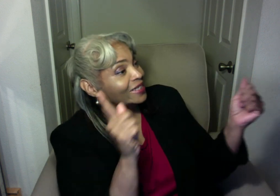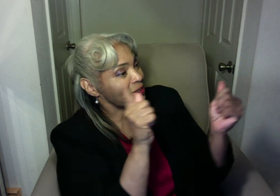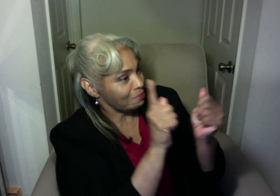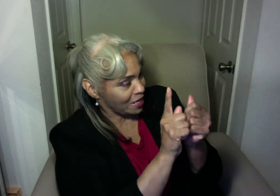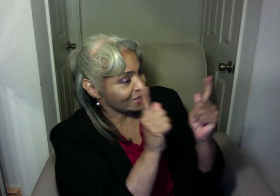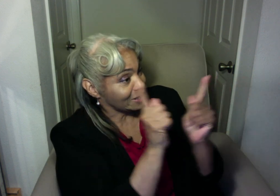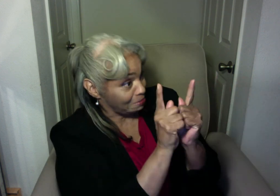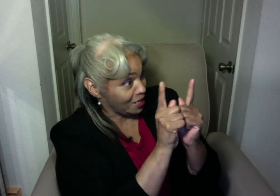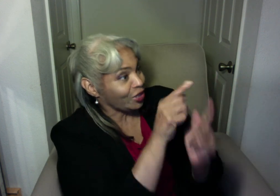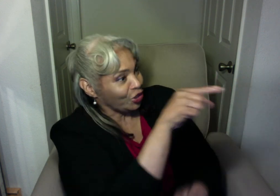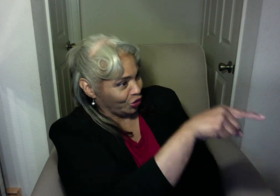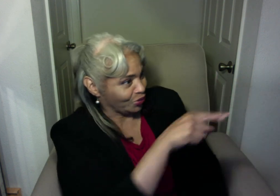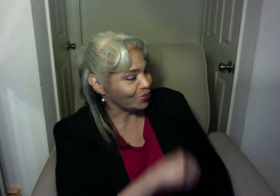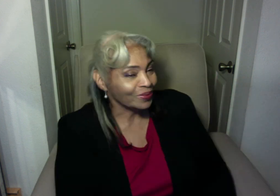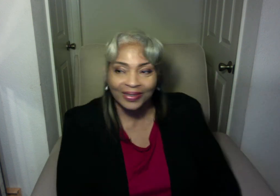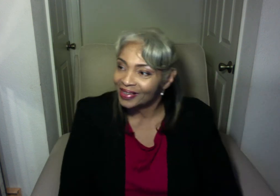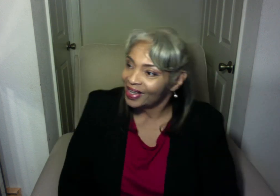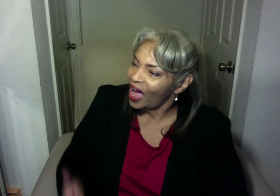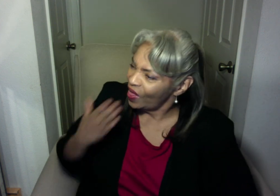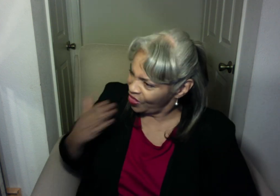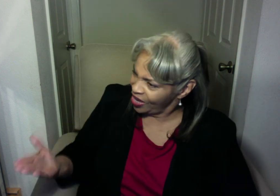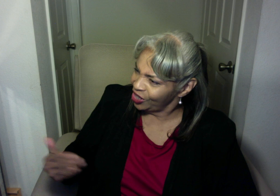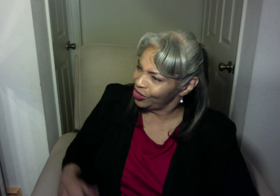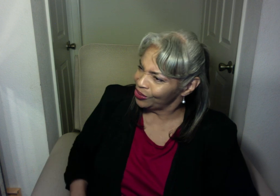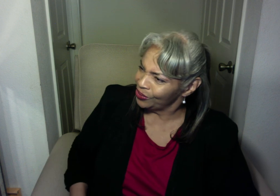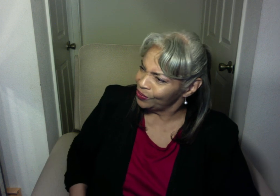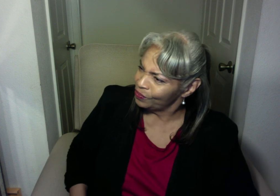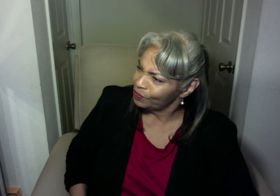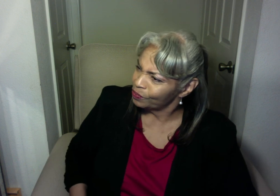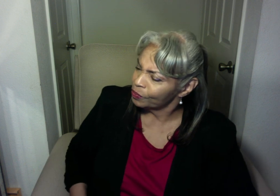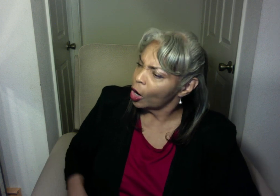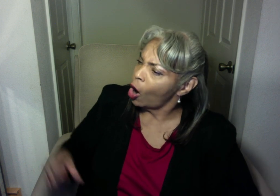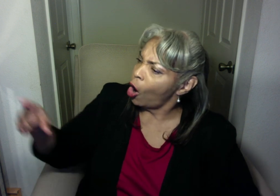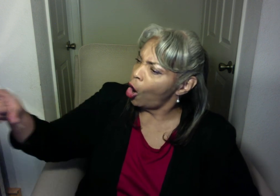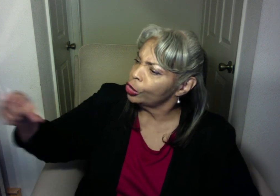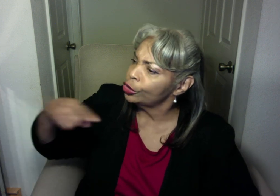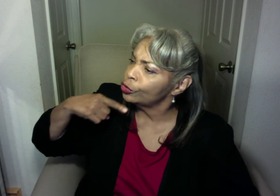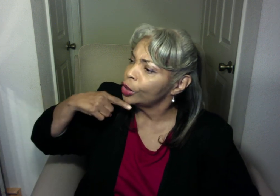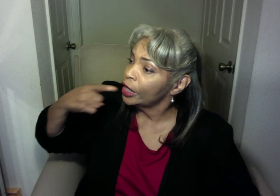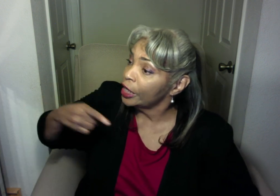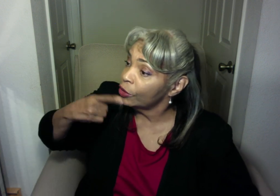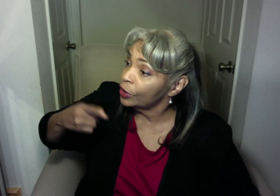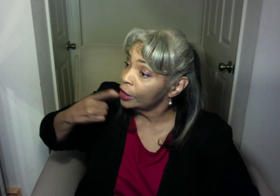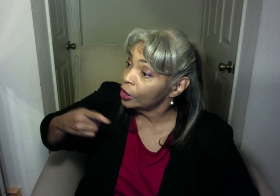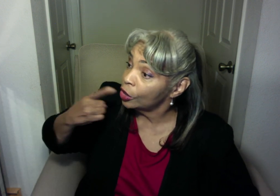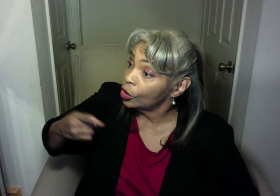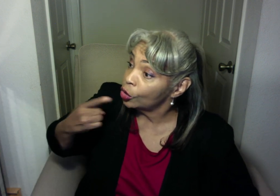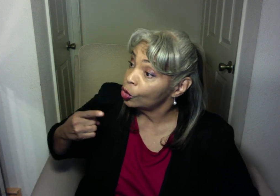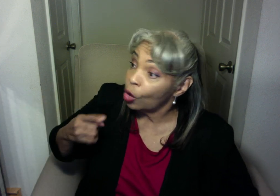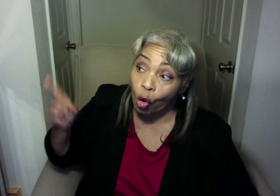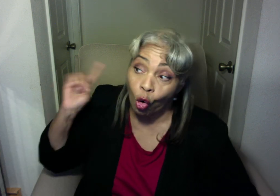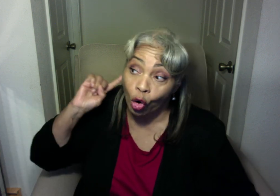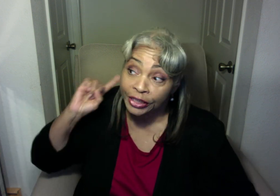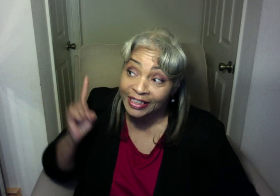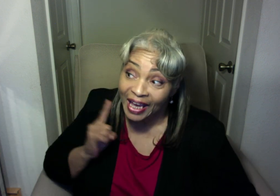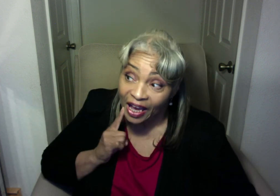to meet you. Thank you. Are you hearing or deaf?